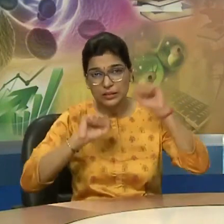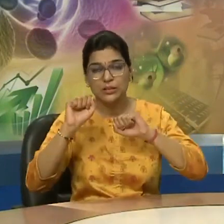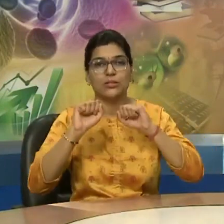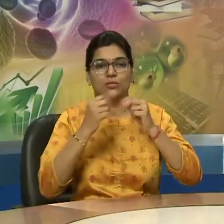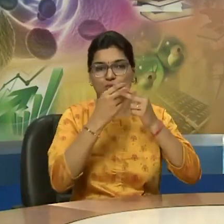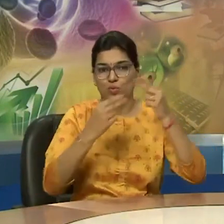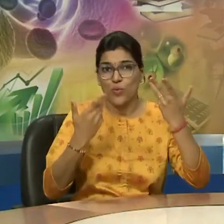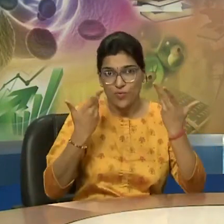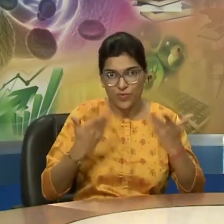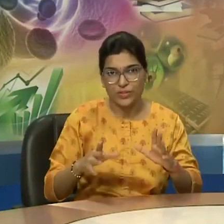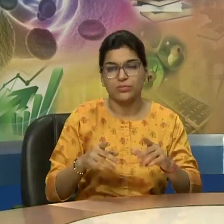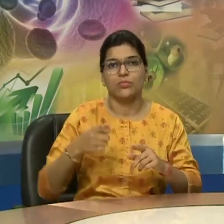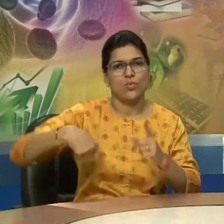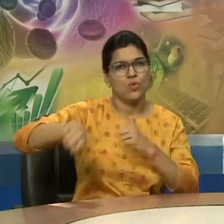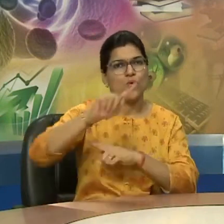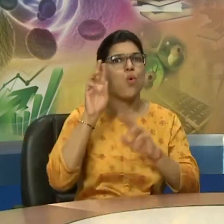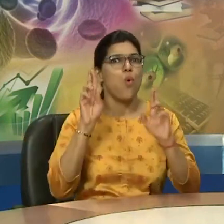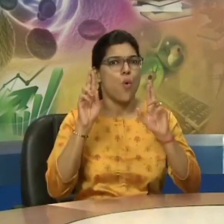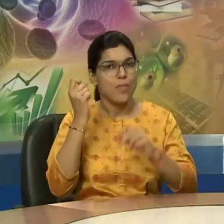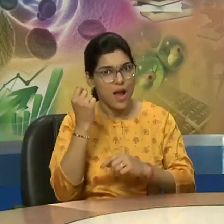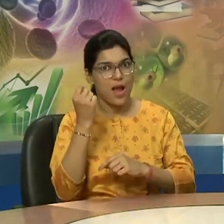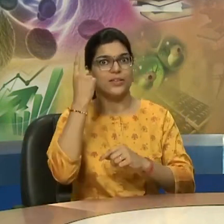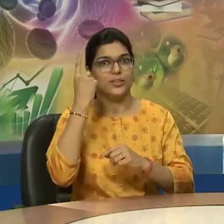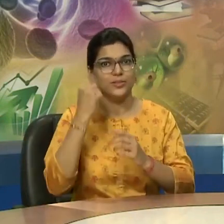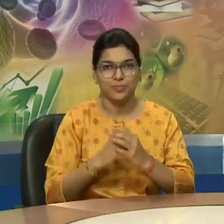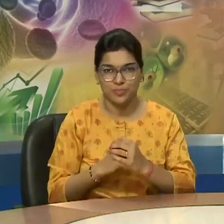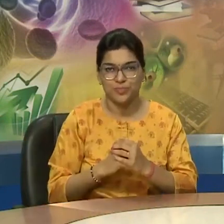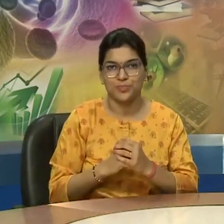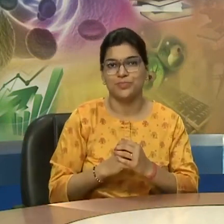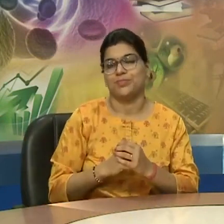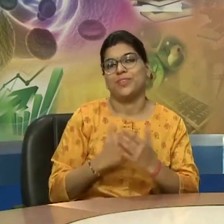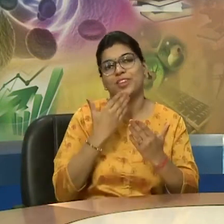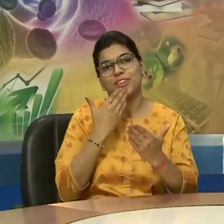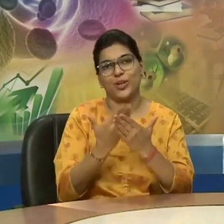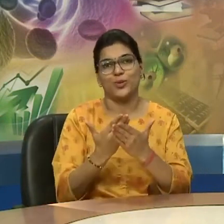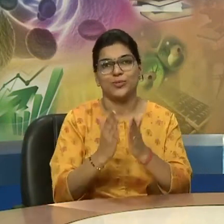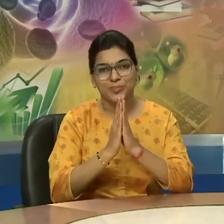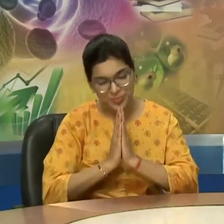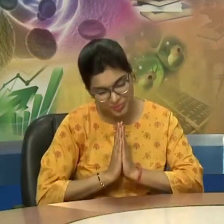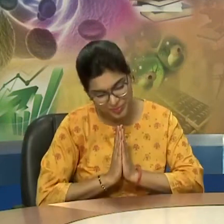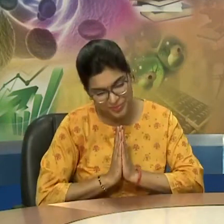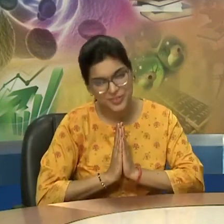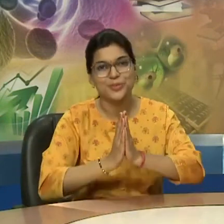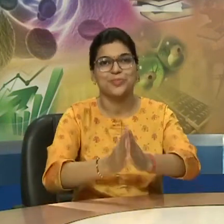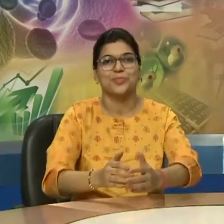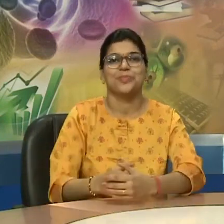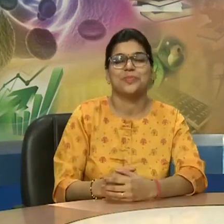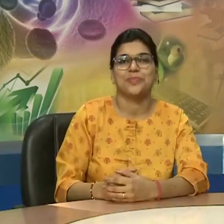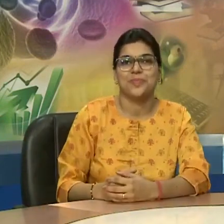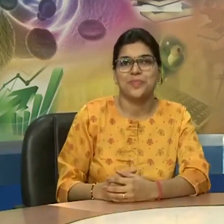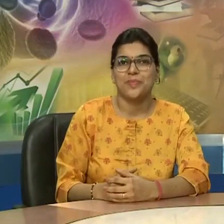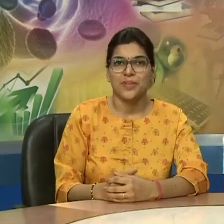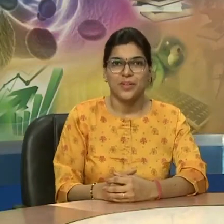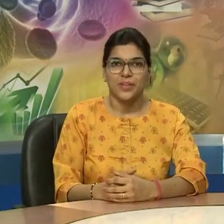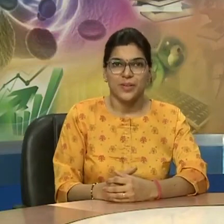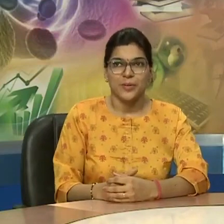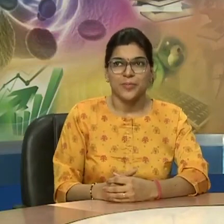We have read words, exercise and explanation of the lesson. I hope you understand it. Thank you.